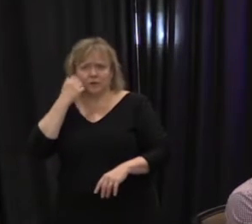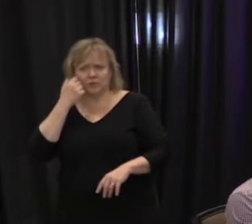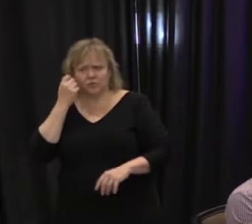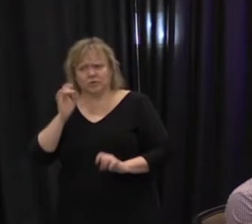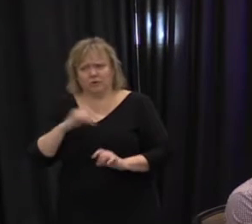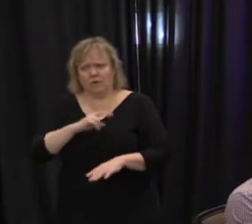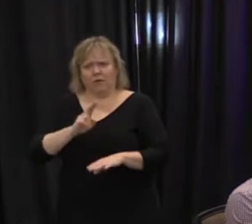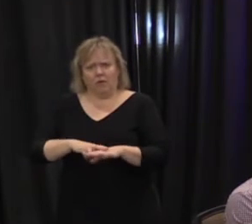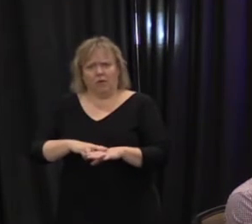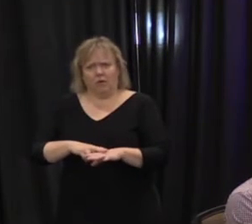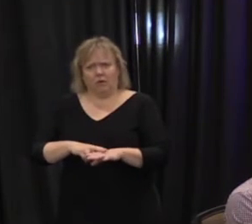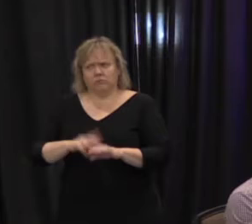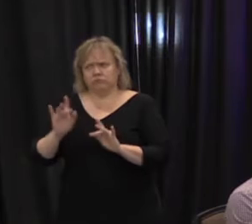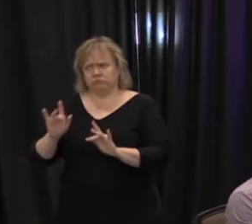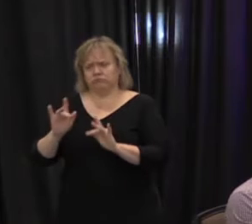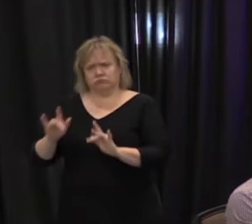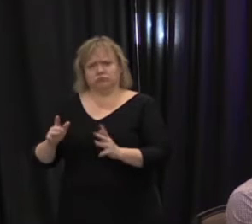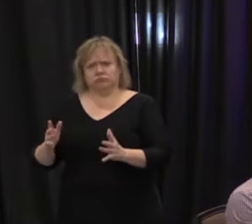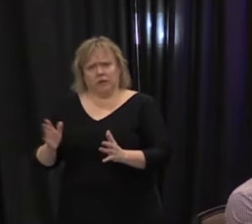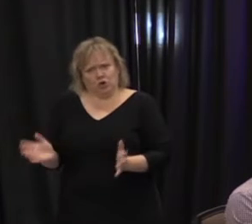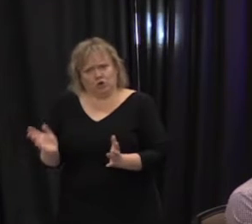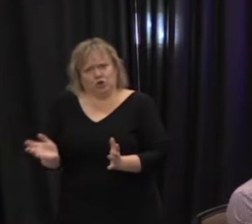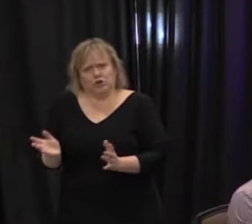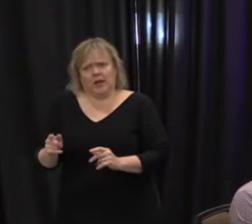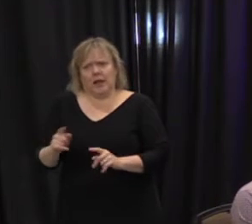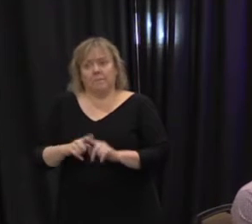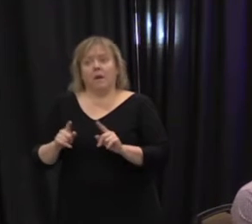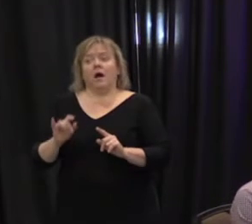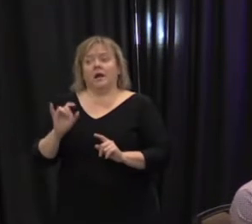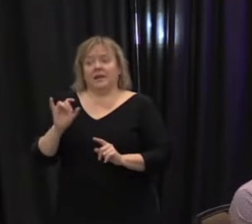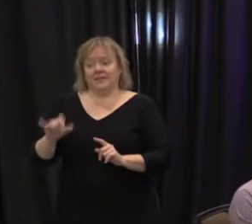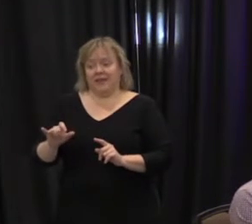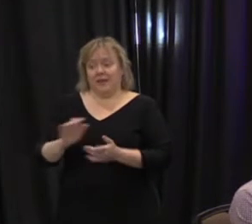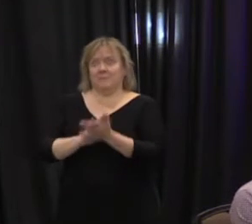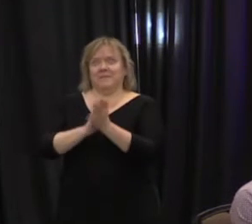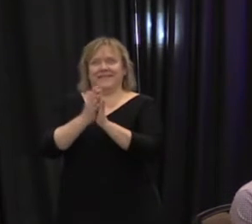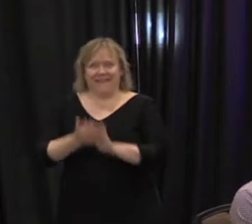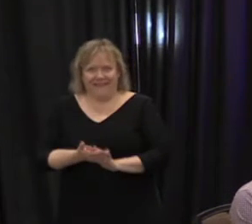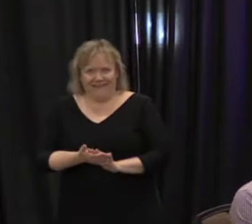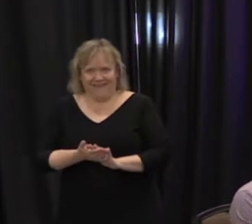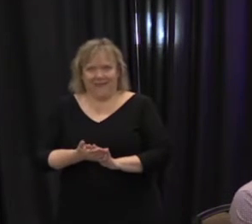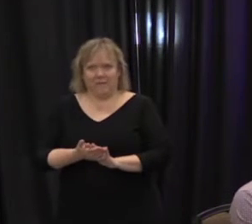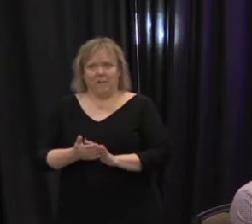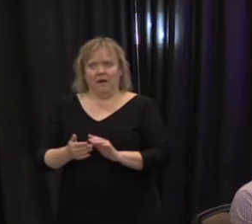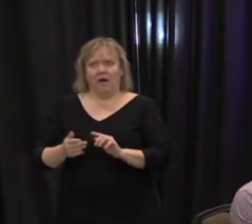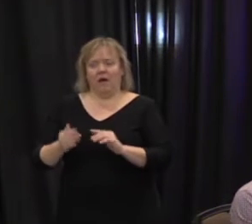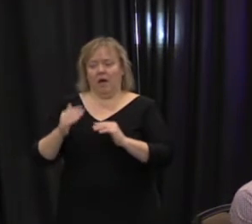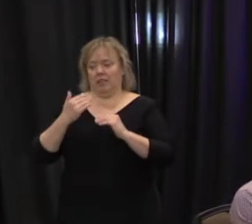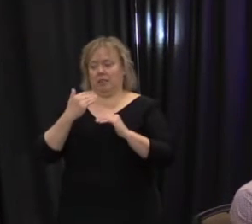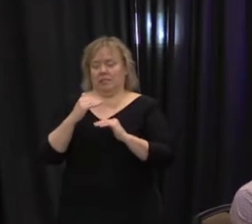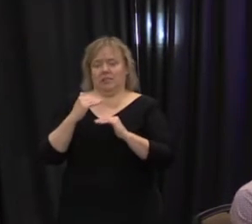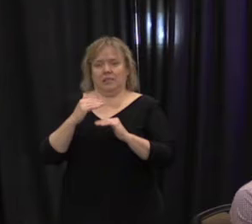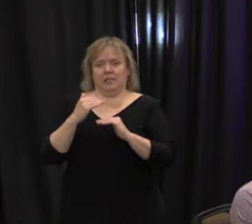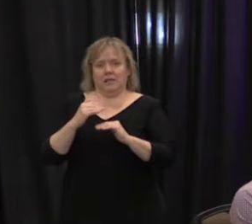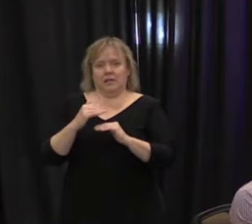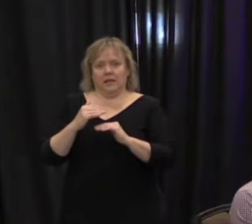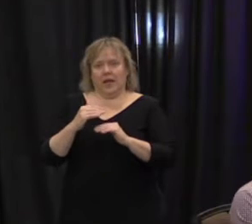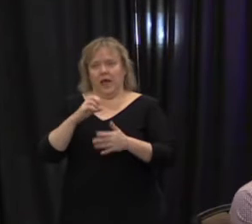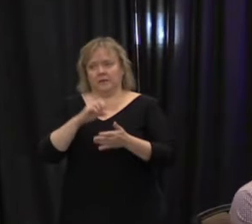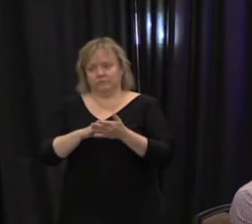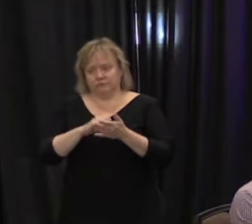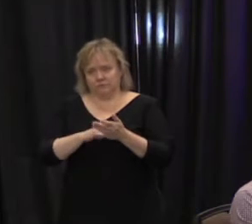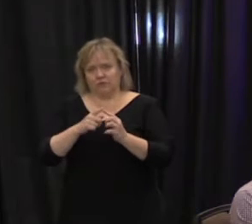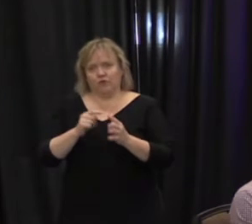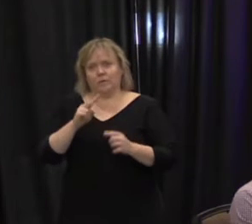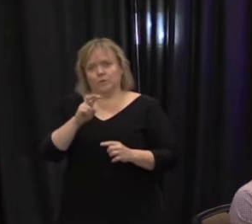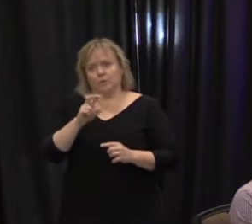understanding that would then metastasize into rolling back these protections for the internet generally and for sex work generally is